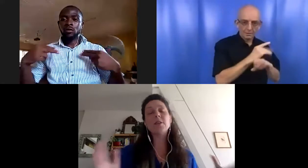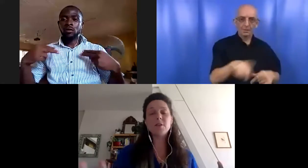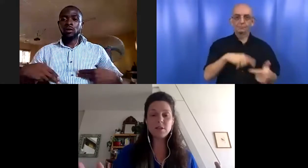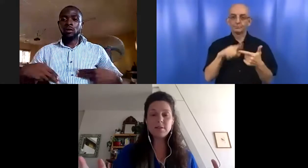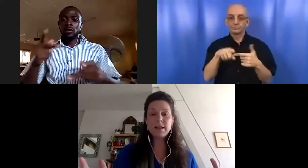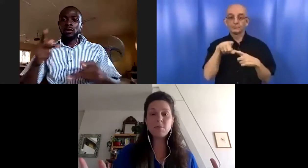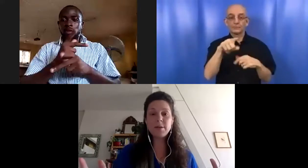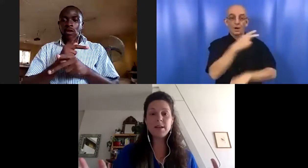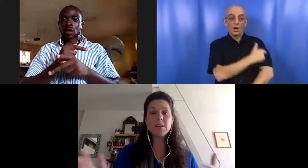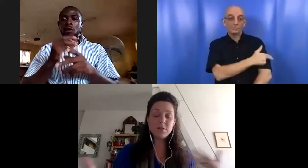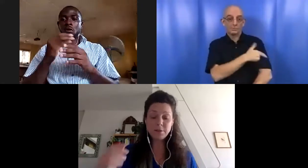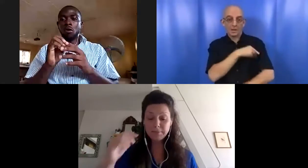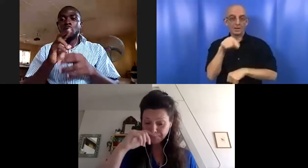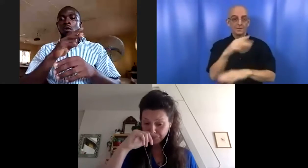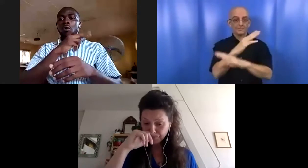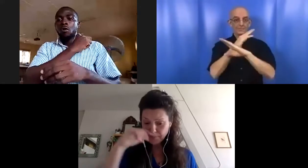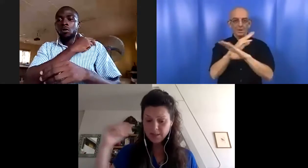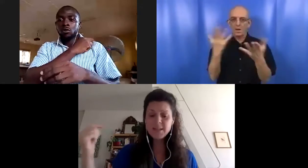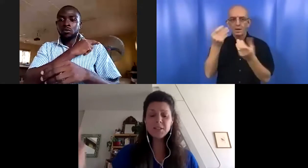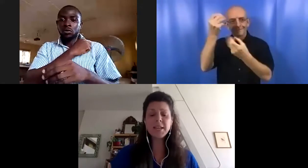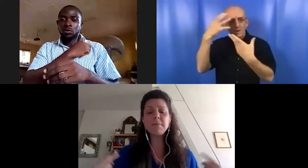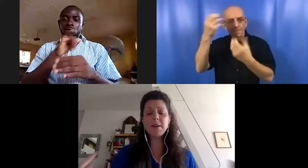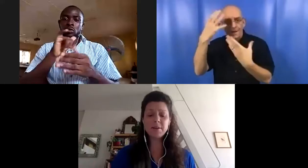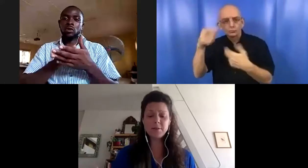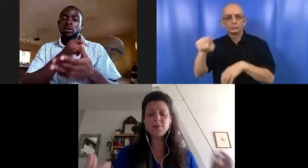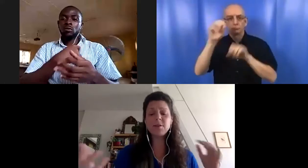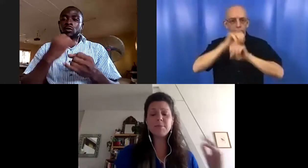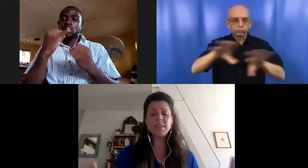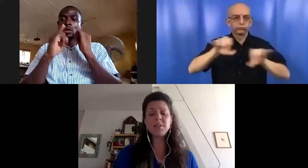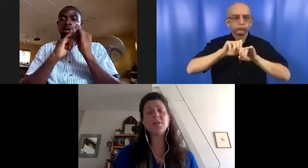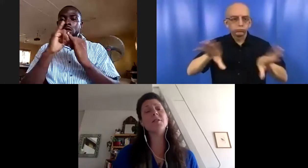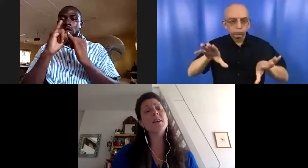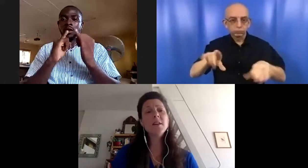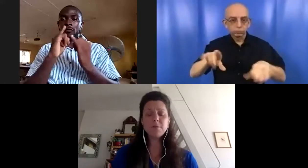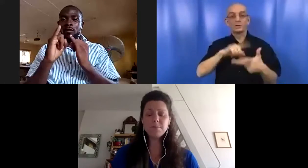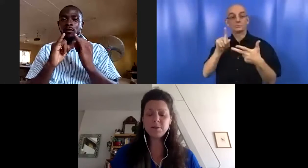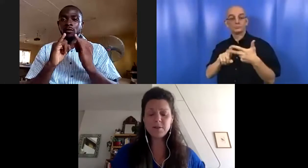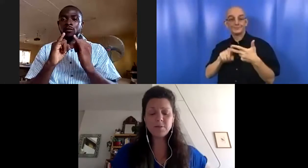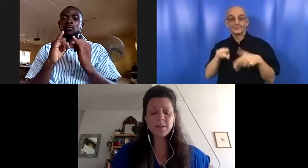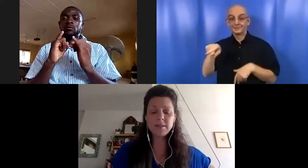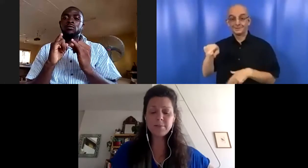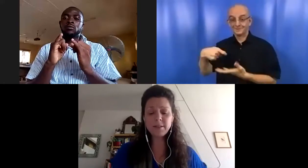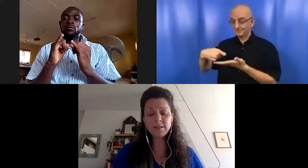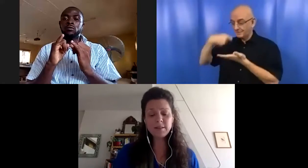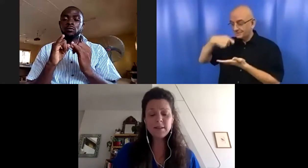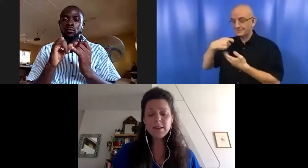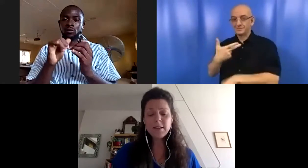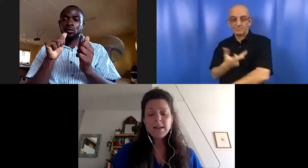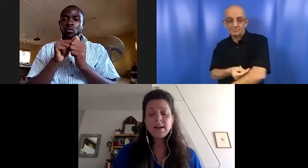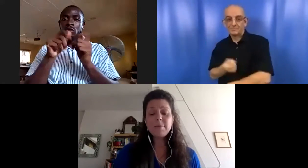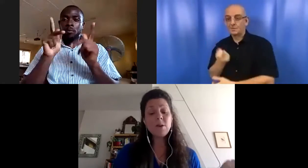all regions that we interviewed indicated barriers or limitations for persons with